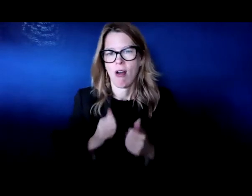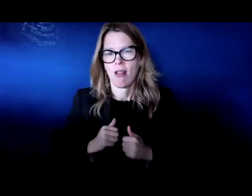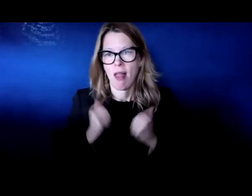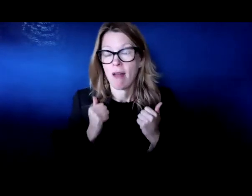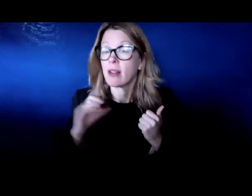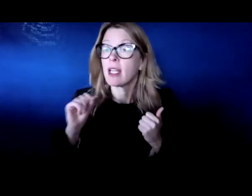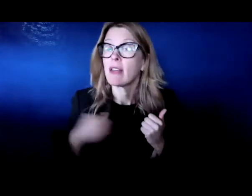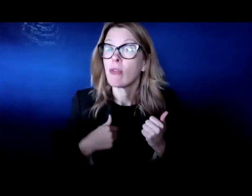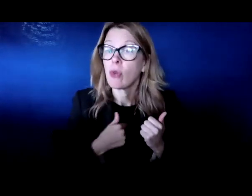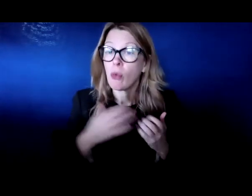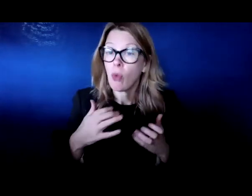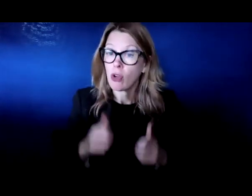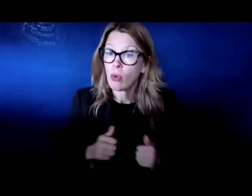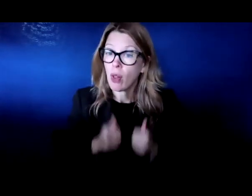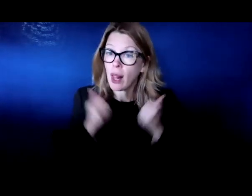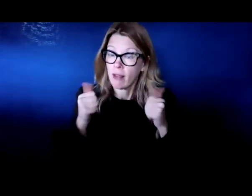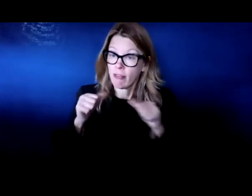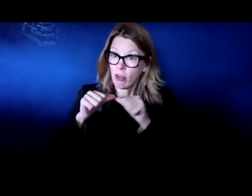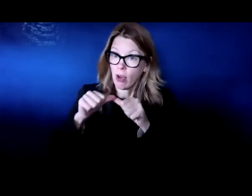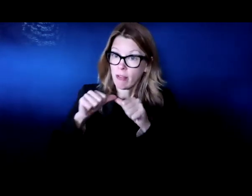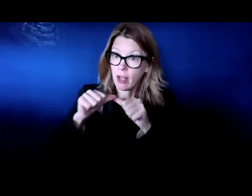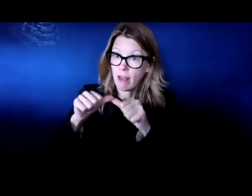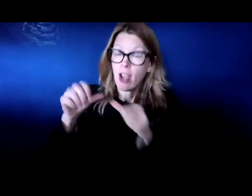ever and never see the grave.